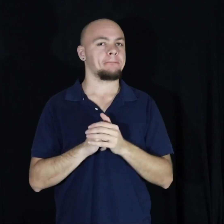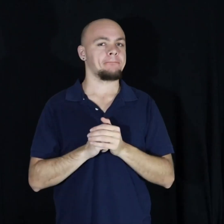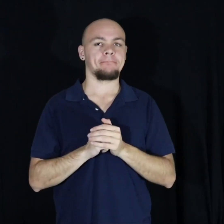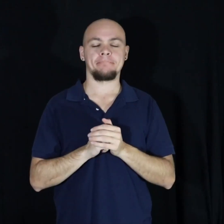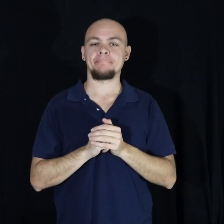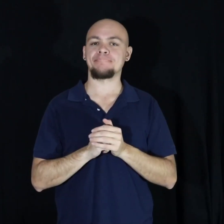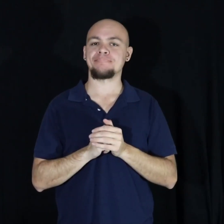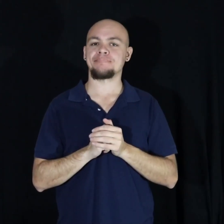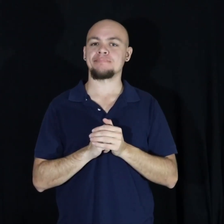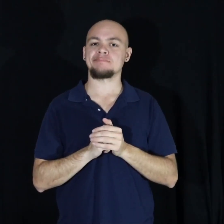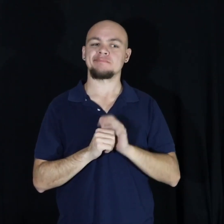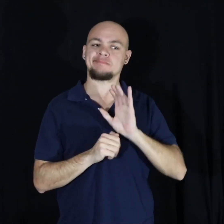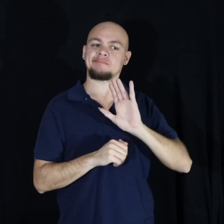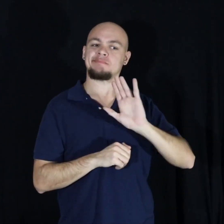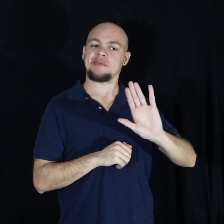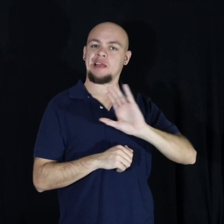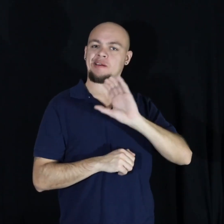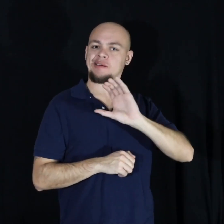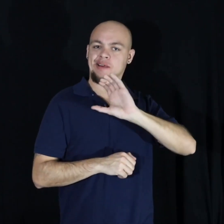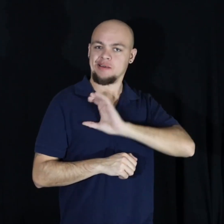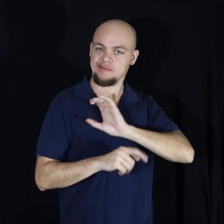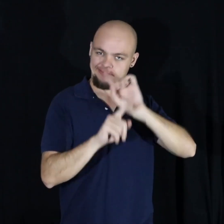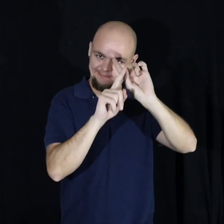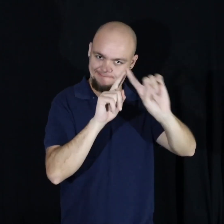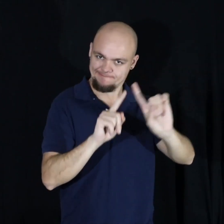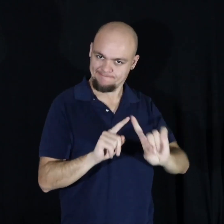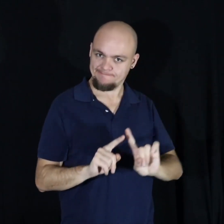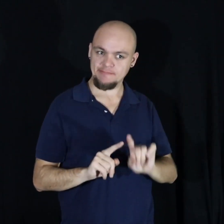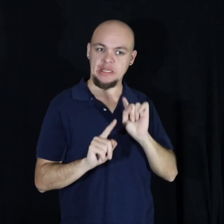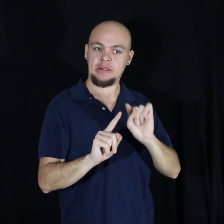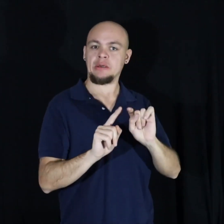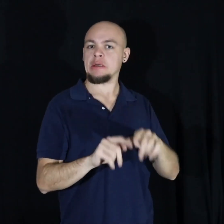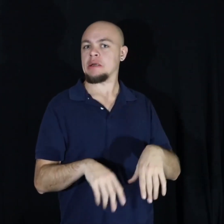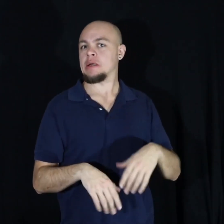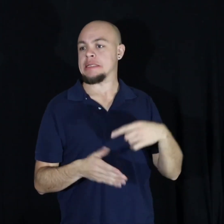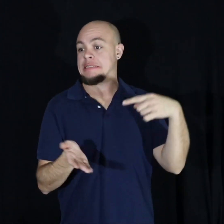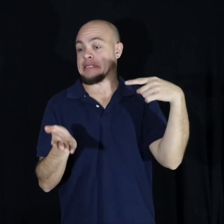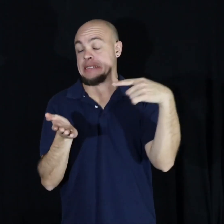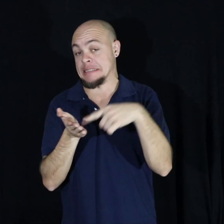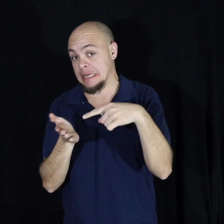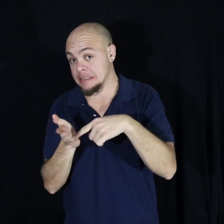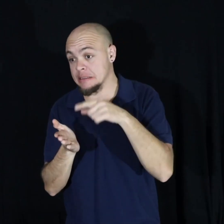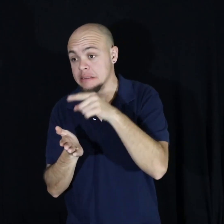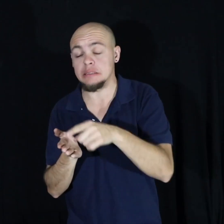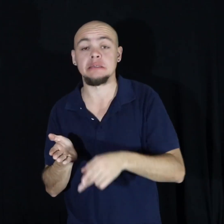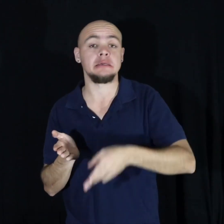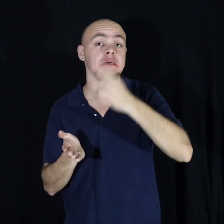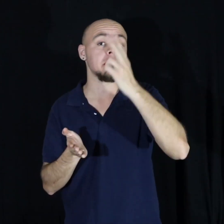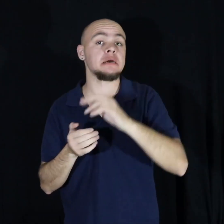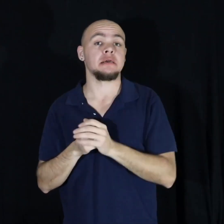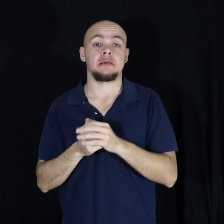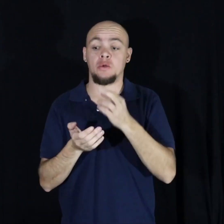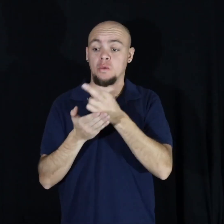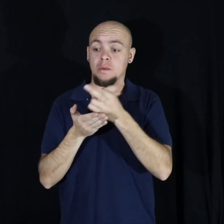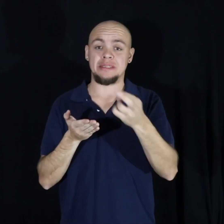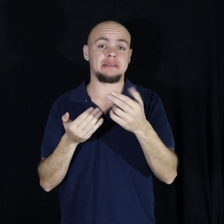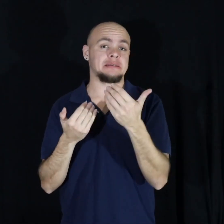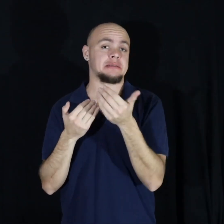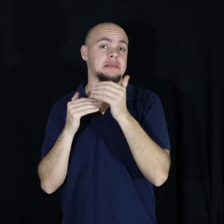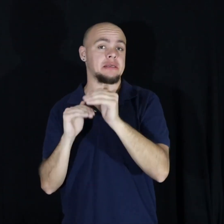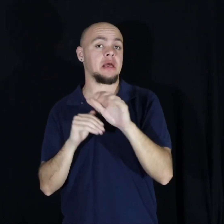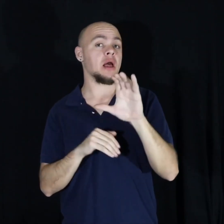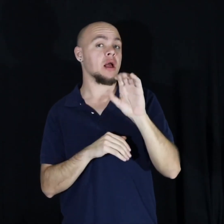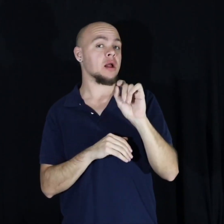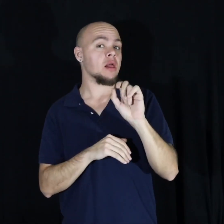The characteristics of underdeveloped countries are high levels of debt, the resource curse,